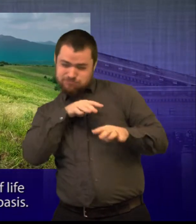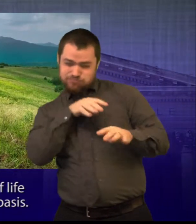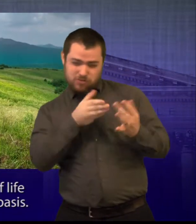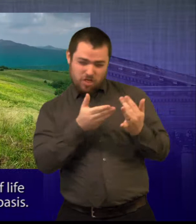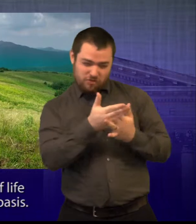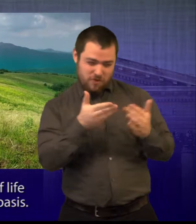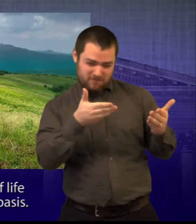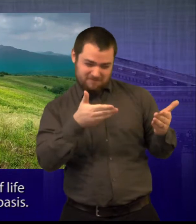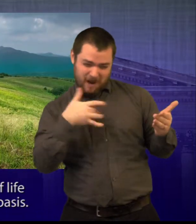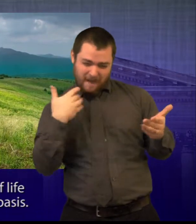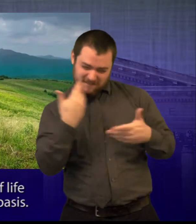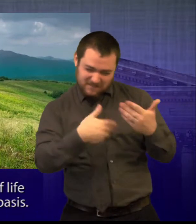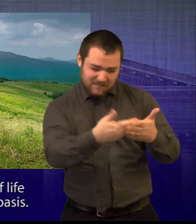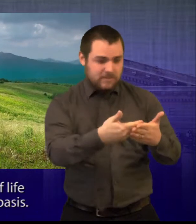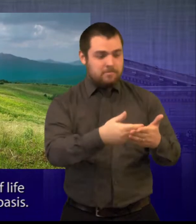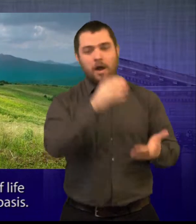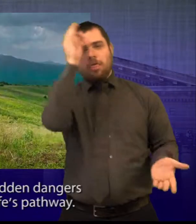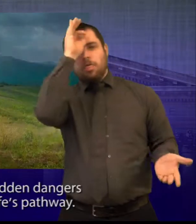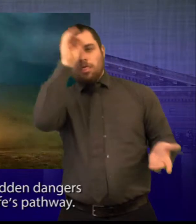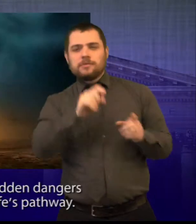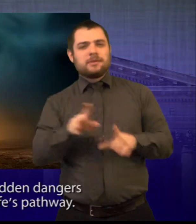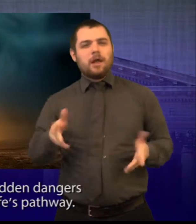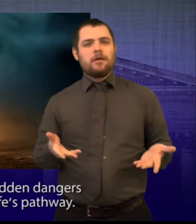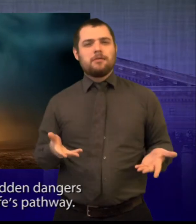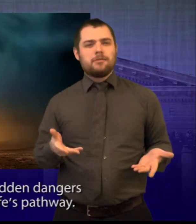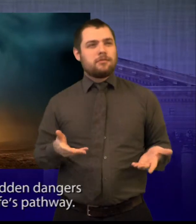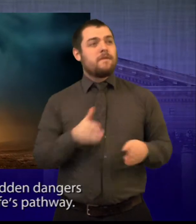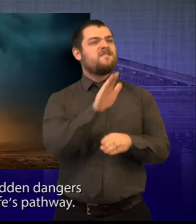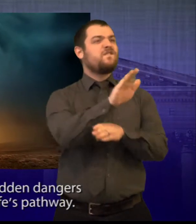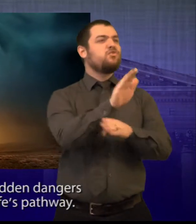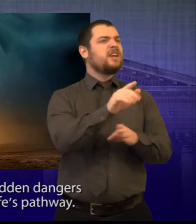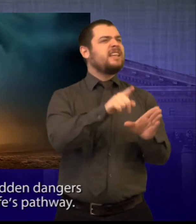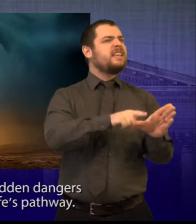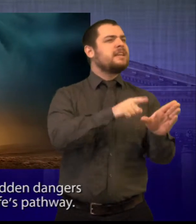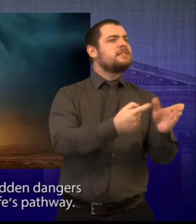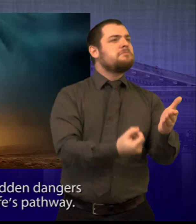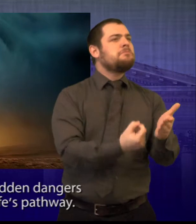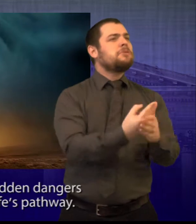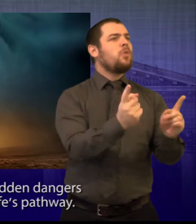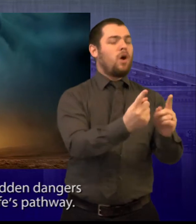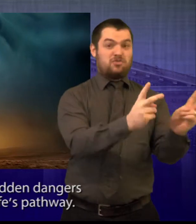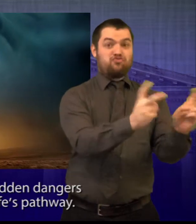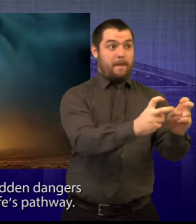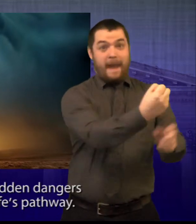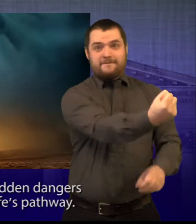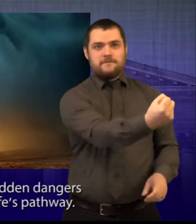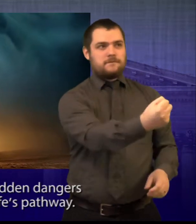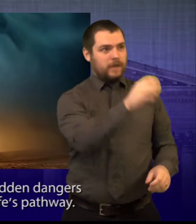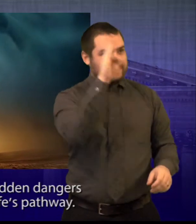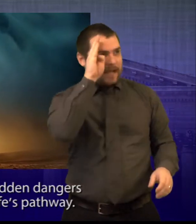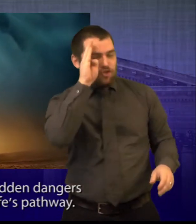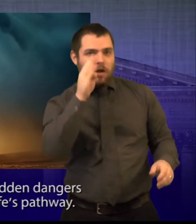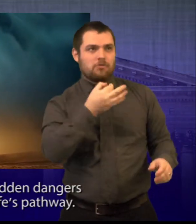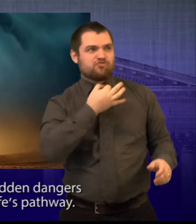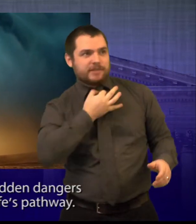on the same unthinking basis. The years ahead of us are full of hidden dangers and